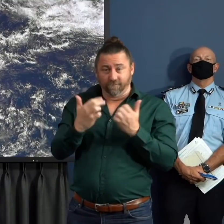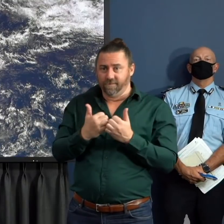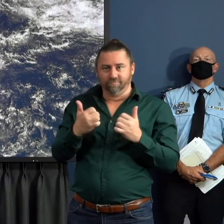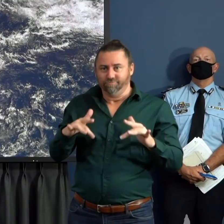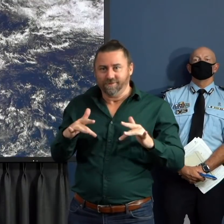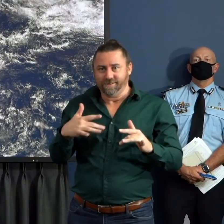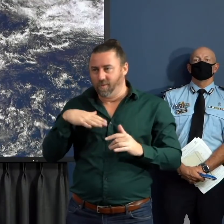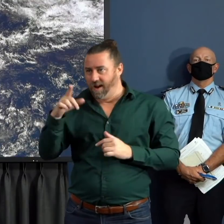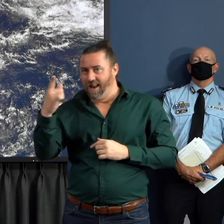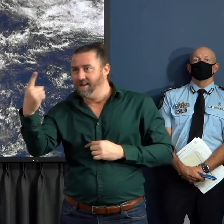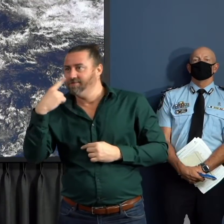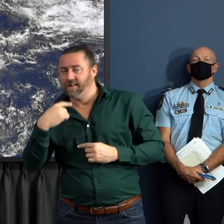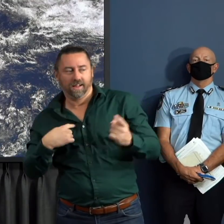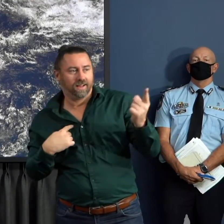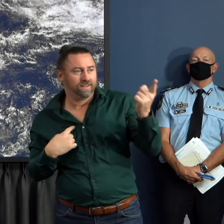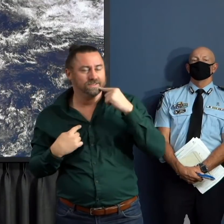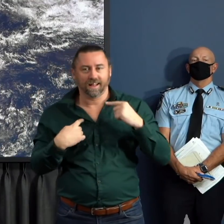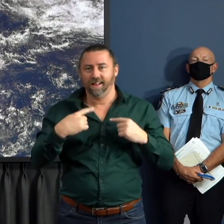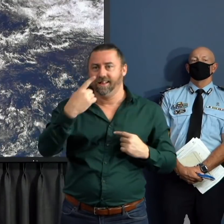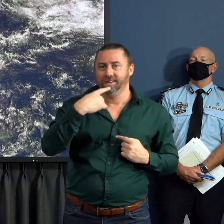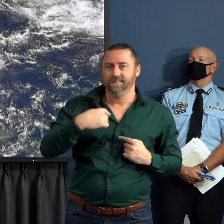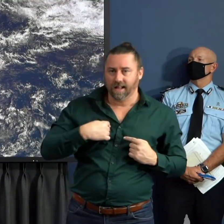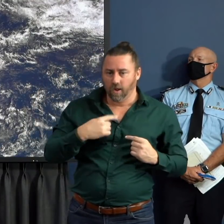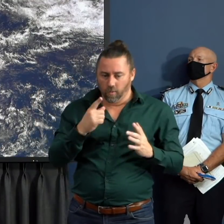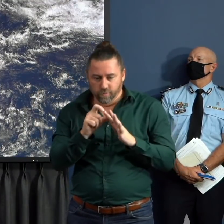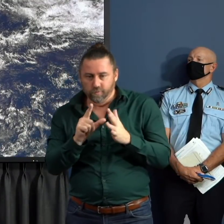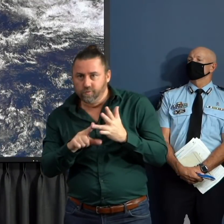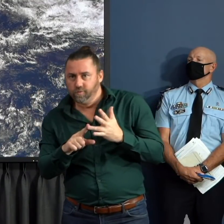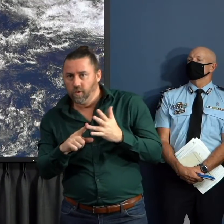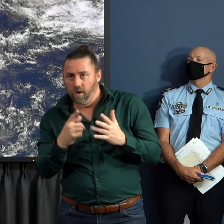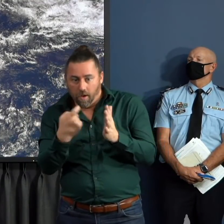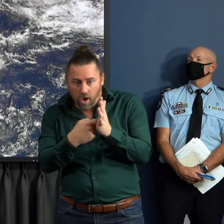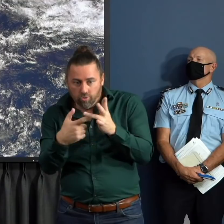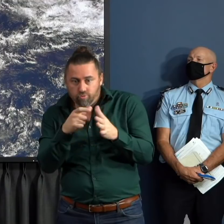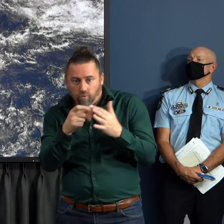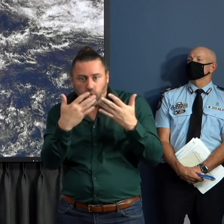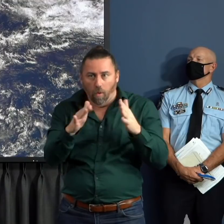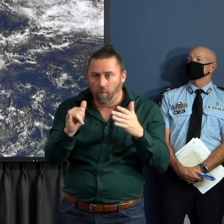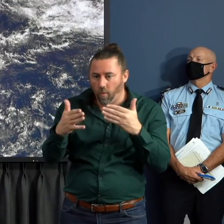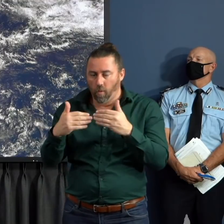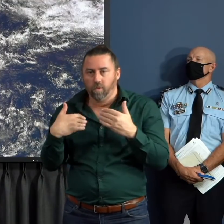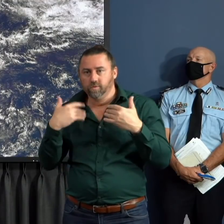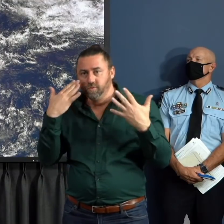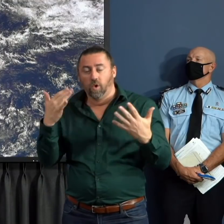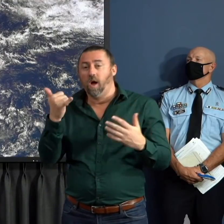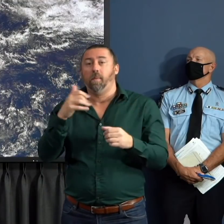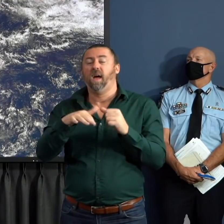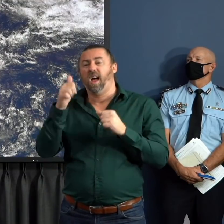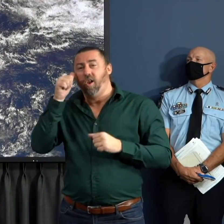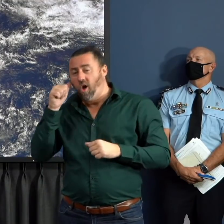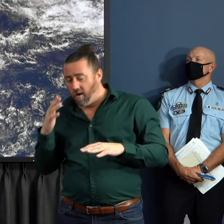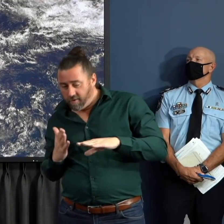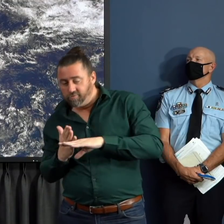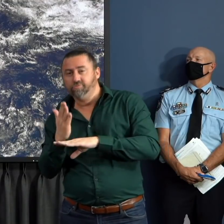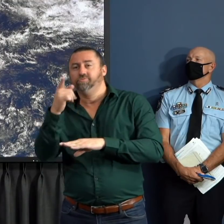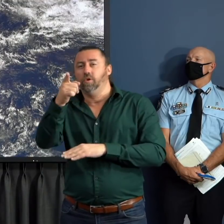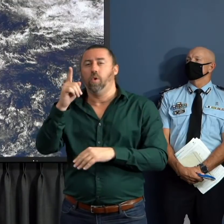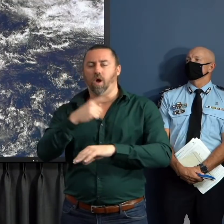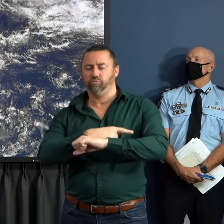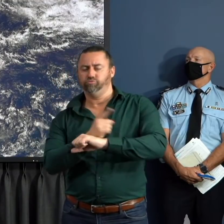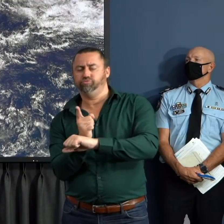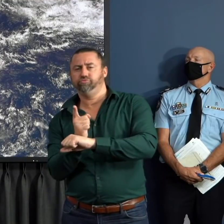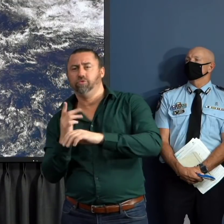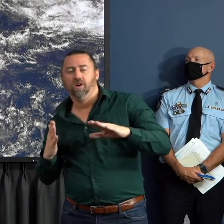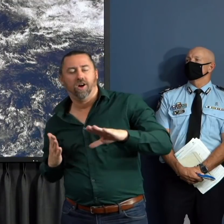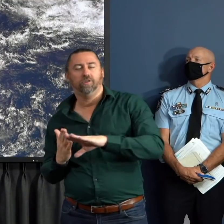drive safely out there, giving yourself a little bit of extra capacity so that if you come over that hill and you see that flooding, you've got time to stop, not go through